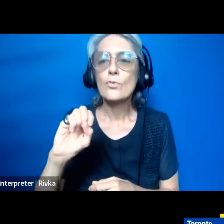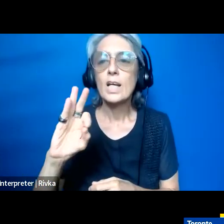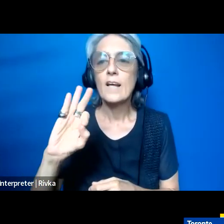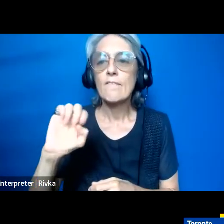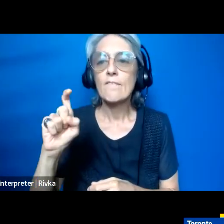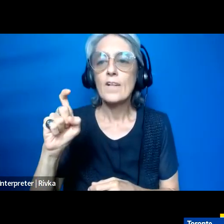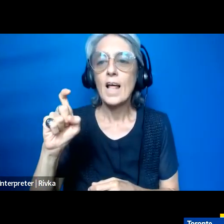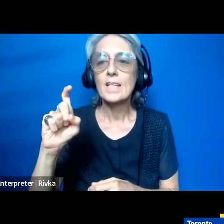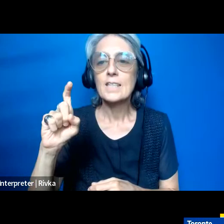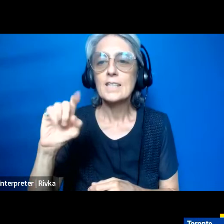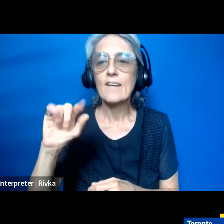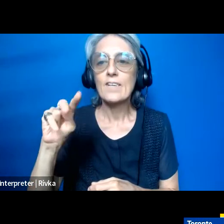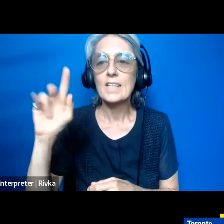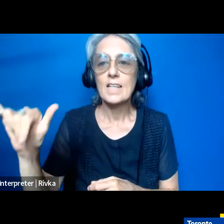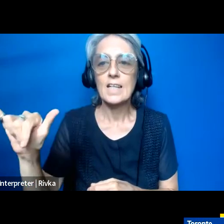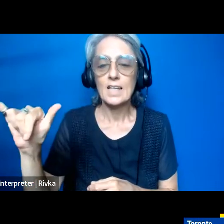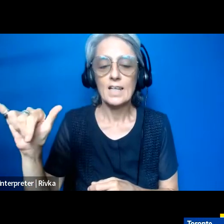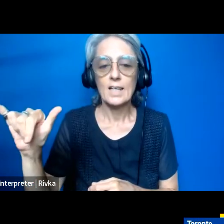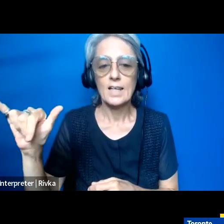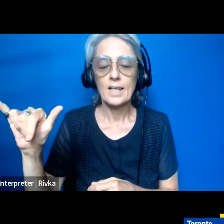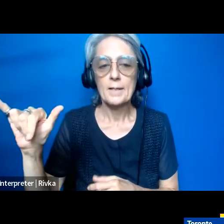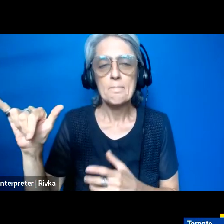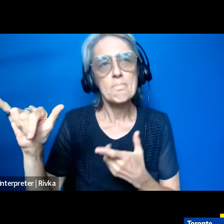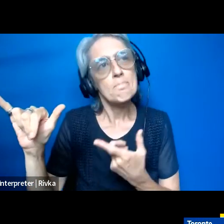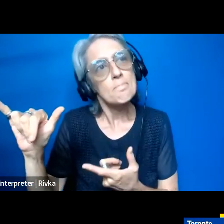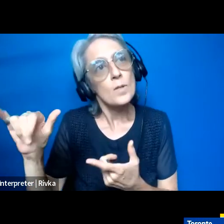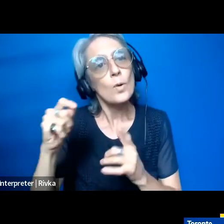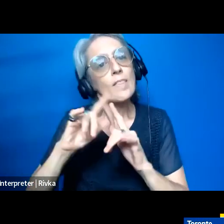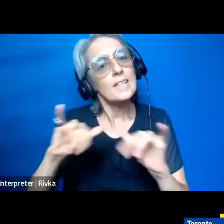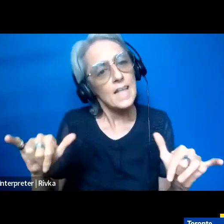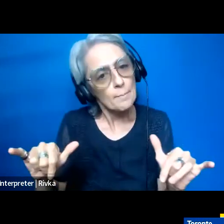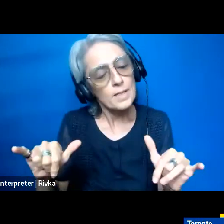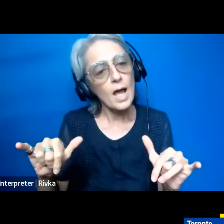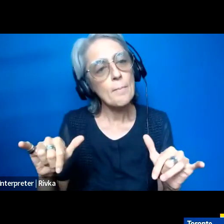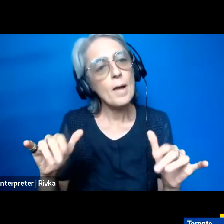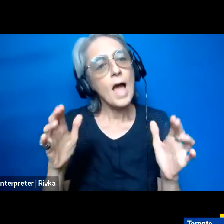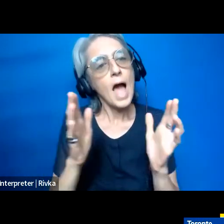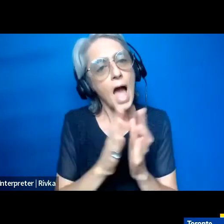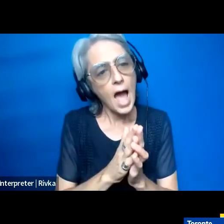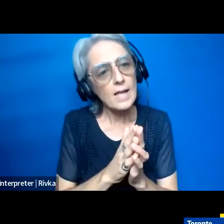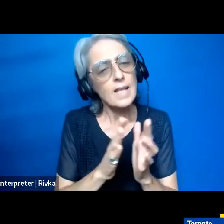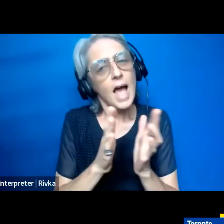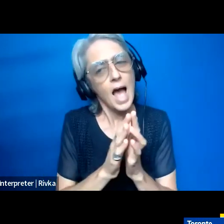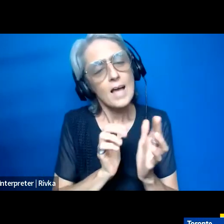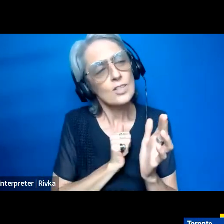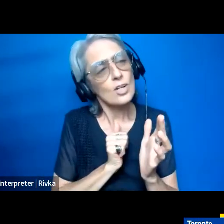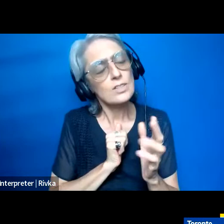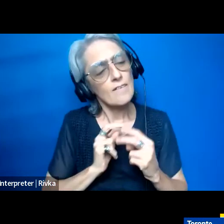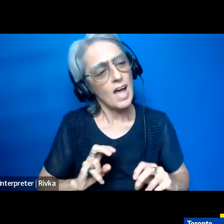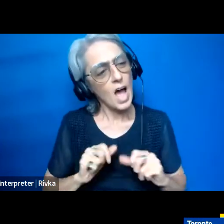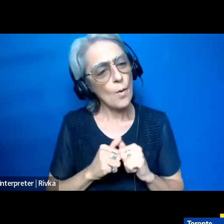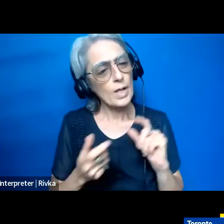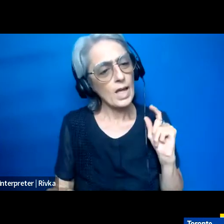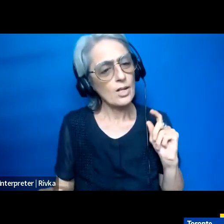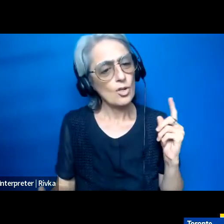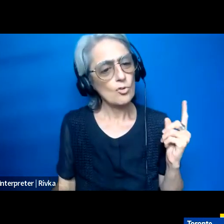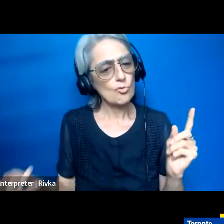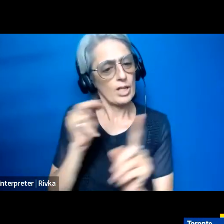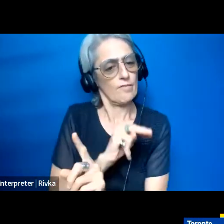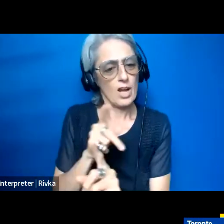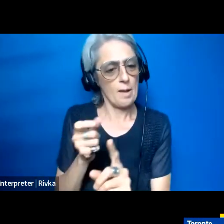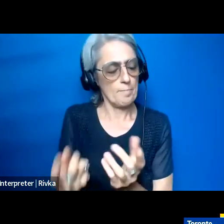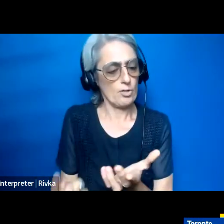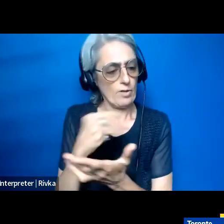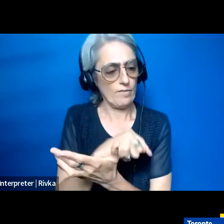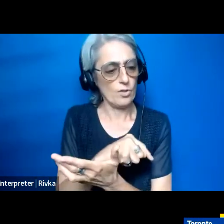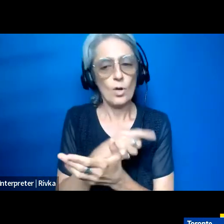we have actually at the same time asked ourselves how we can reframe the peer review. We have actually used that